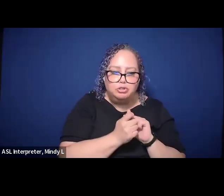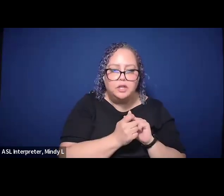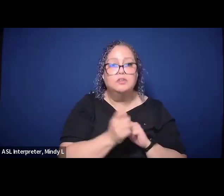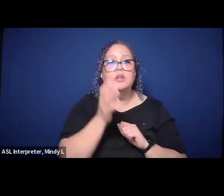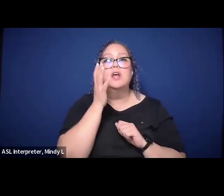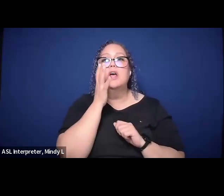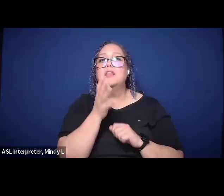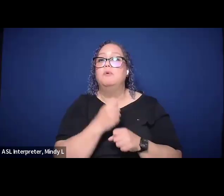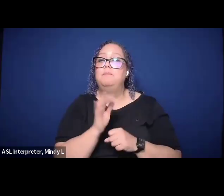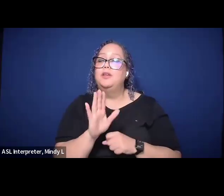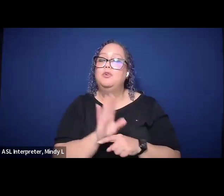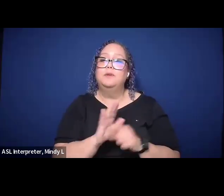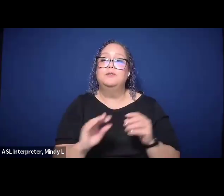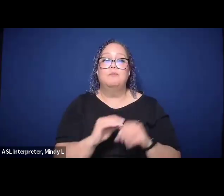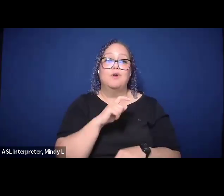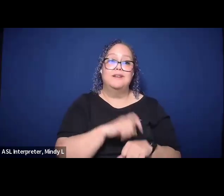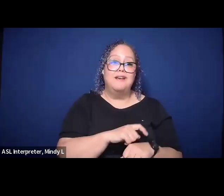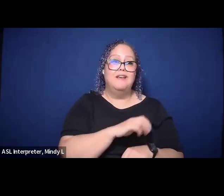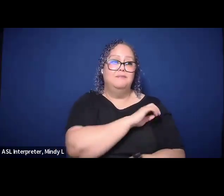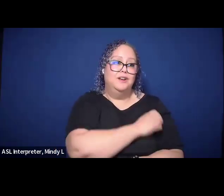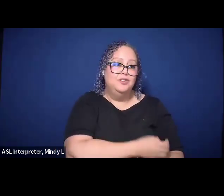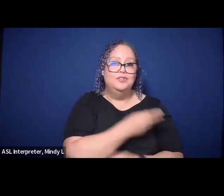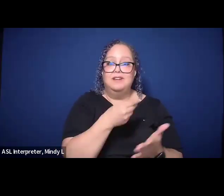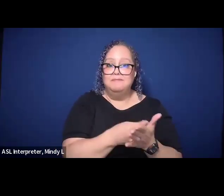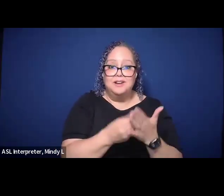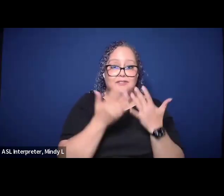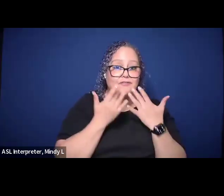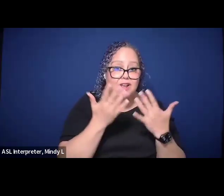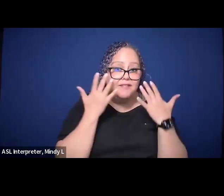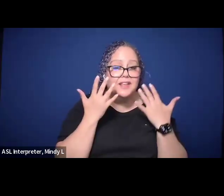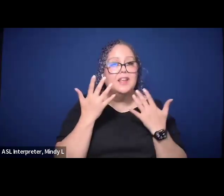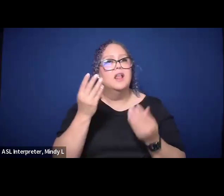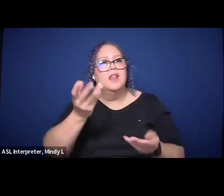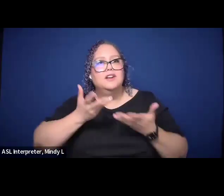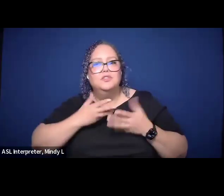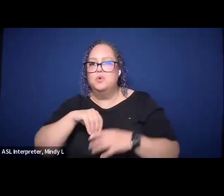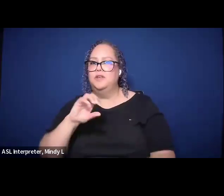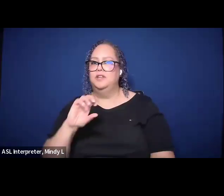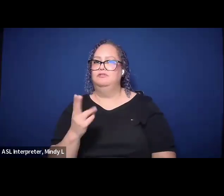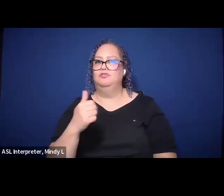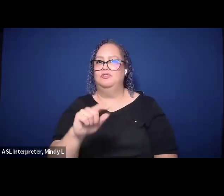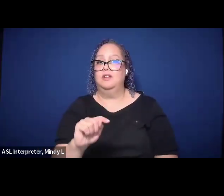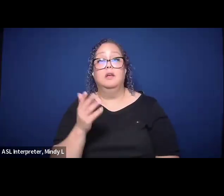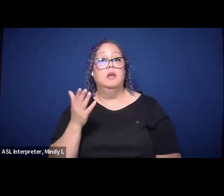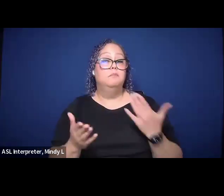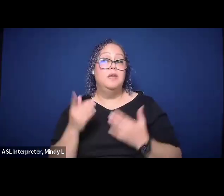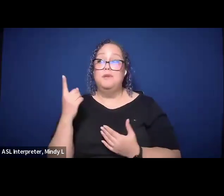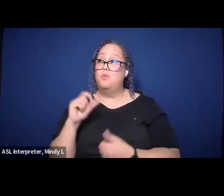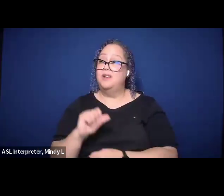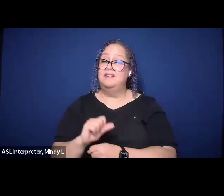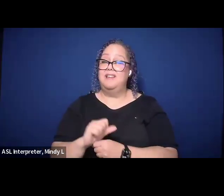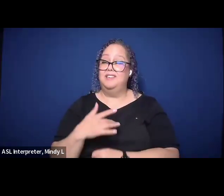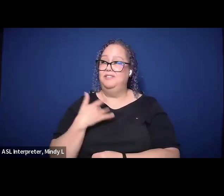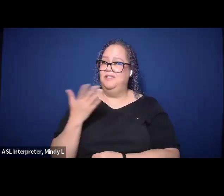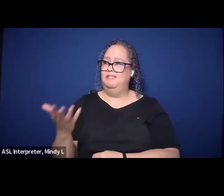it in the chat to give some ideas to the rest of our folks here. You might drop a task this week that you realize isn't serving you.